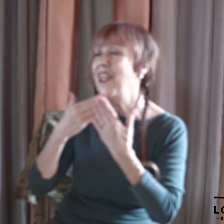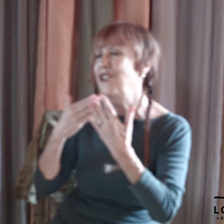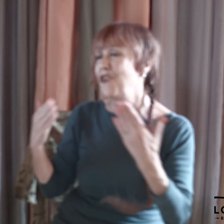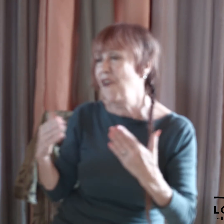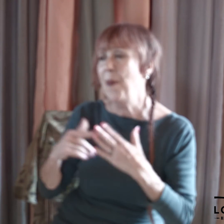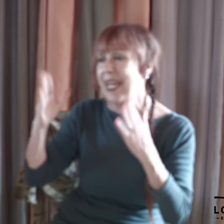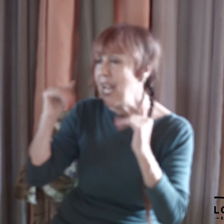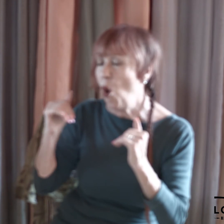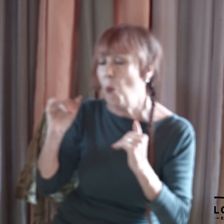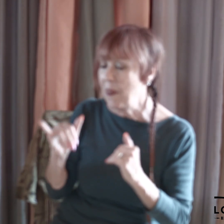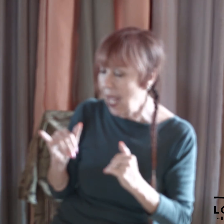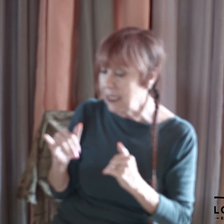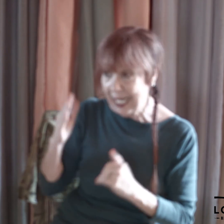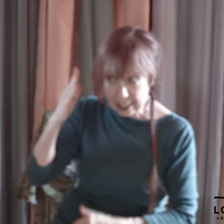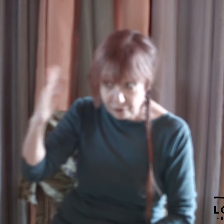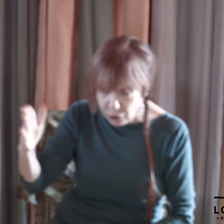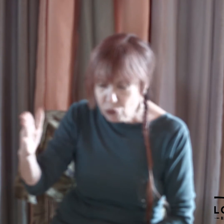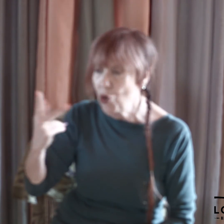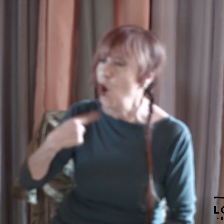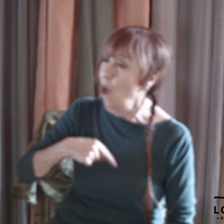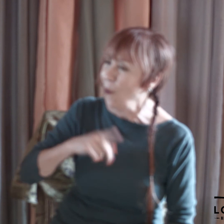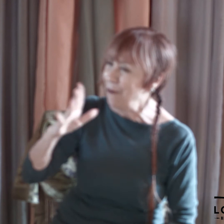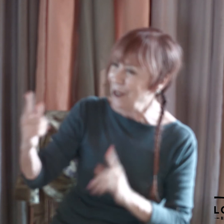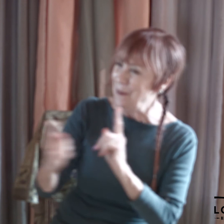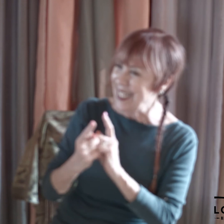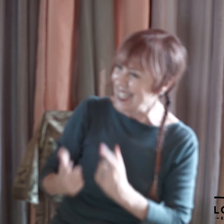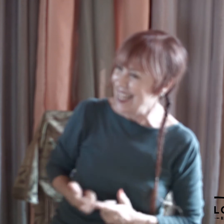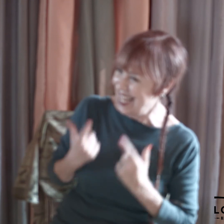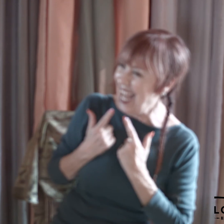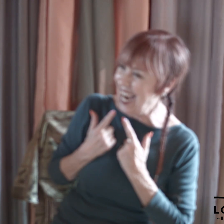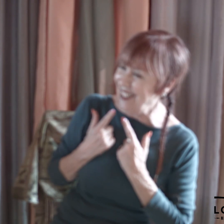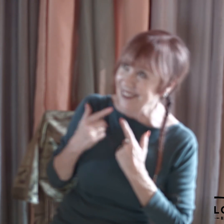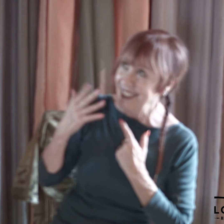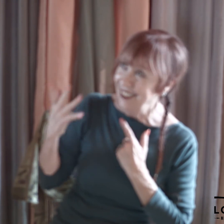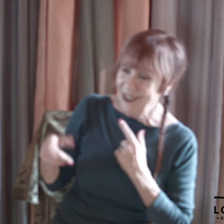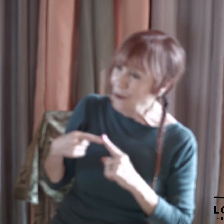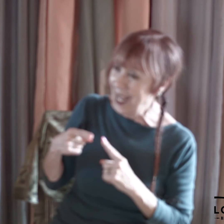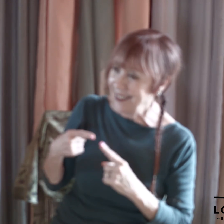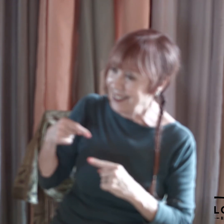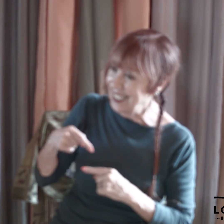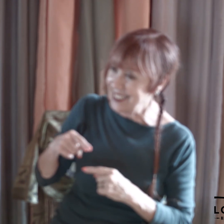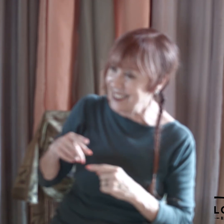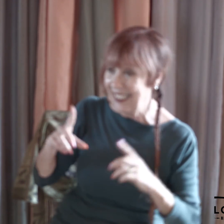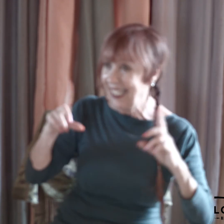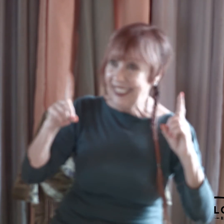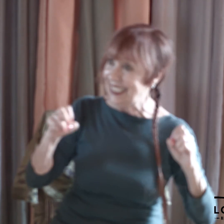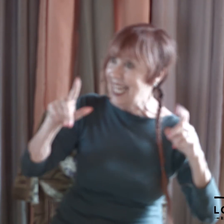very much, and I hope that in the future we get to meet each other in person once this delirious,